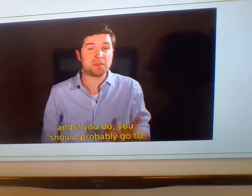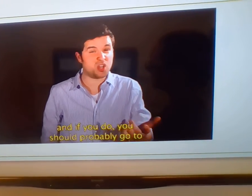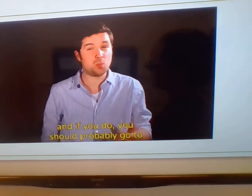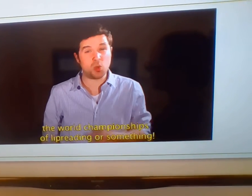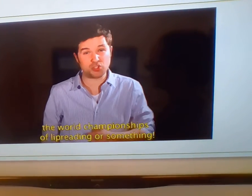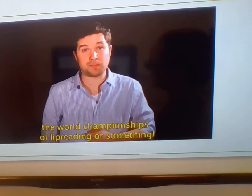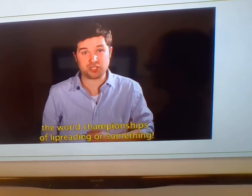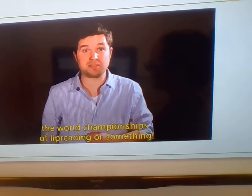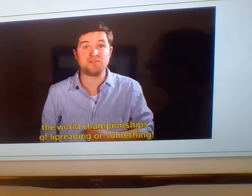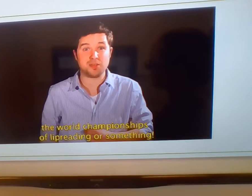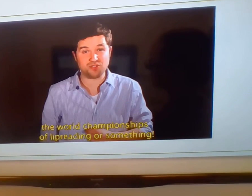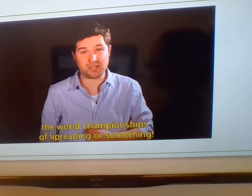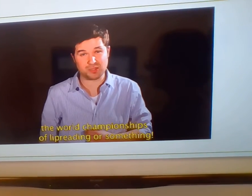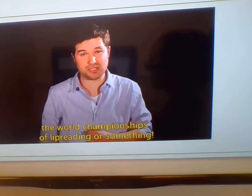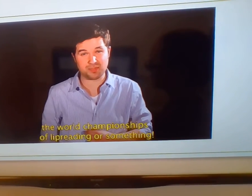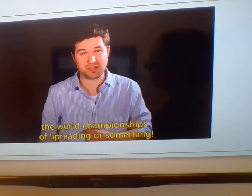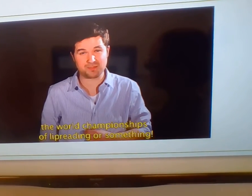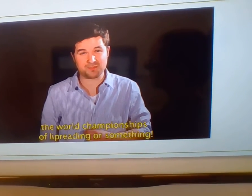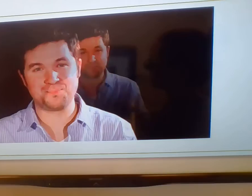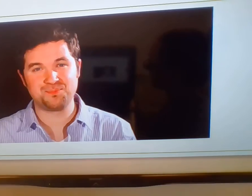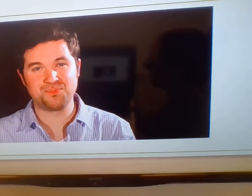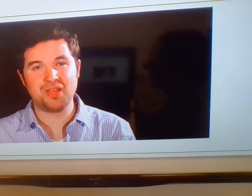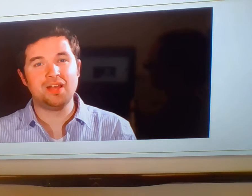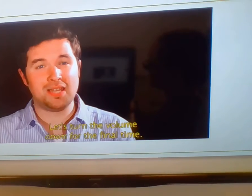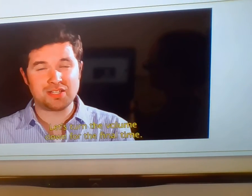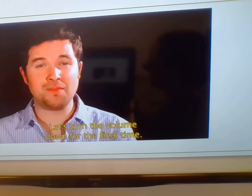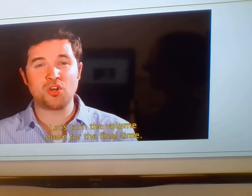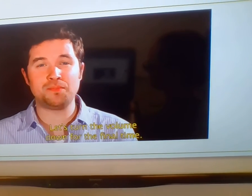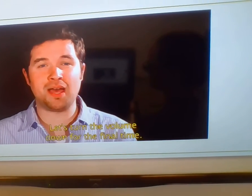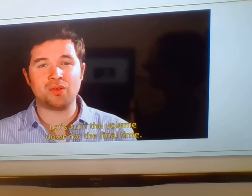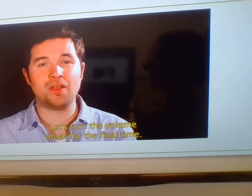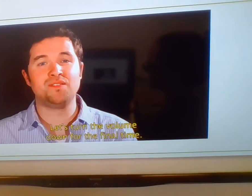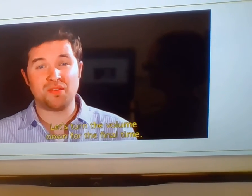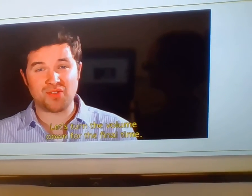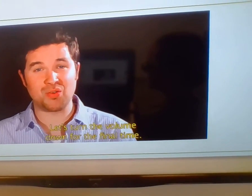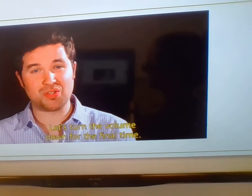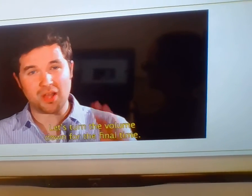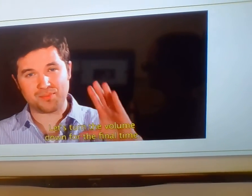to the World Championships of Lip Reading or something. Let's turn the volume down for the final time.